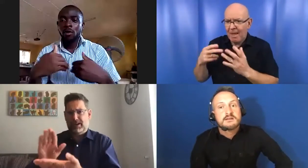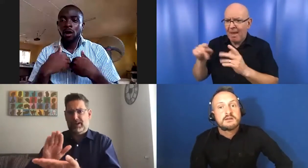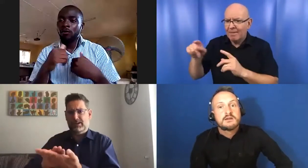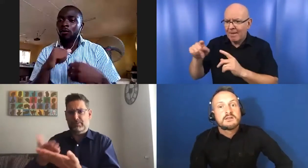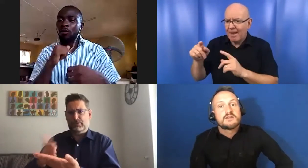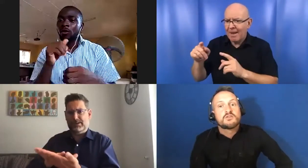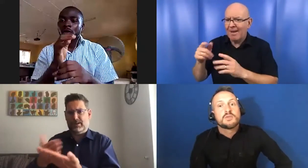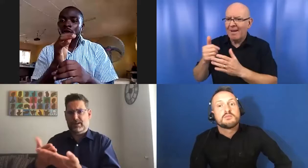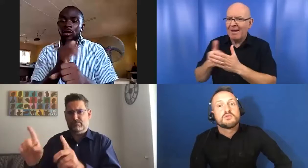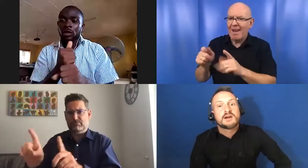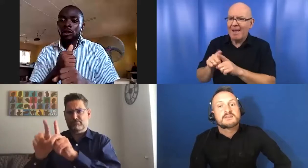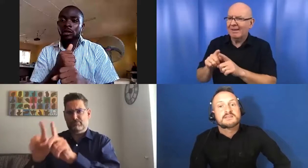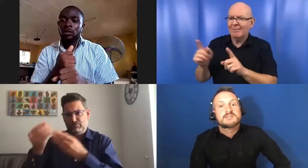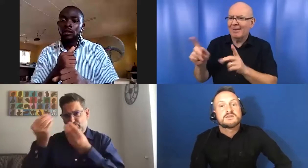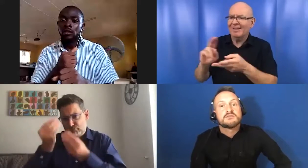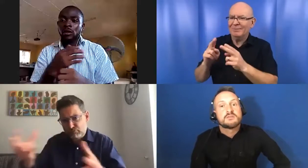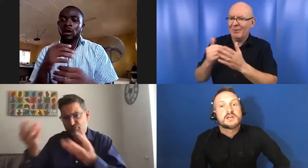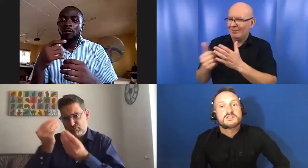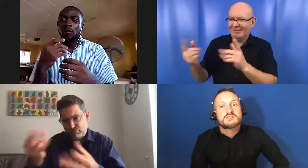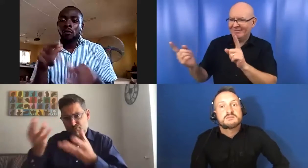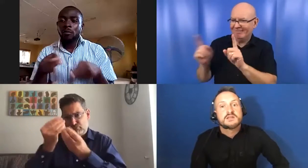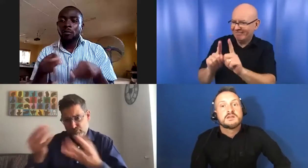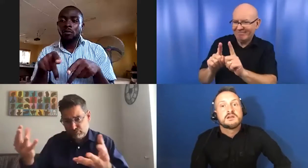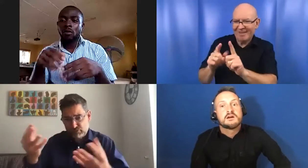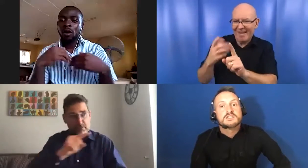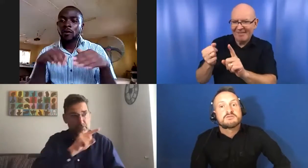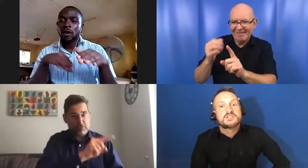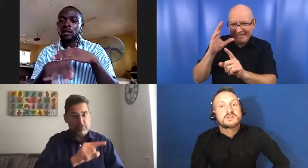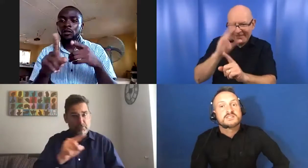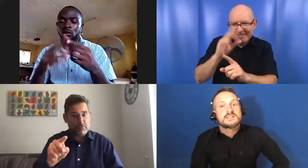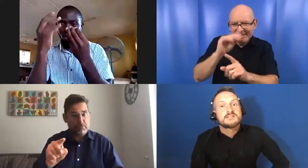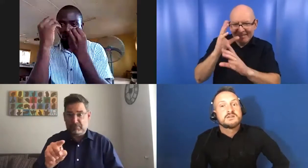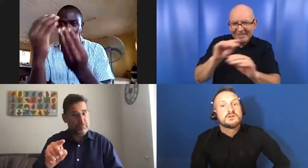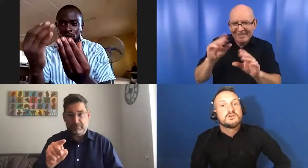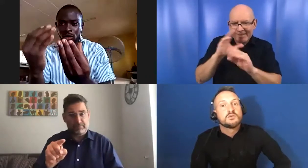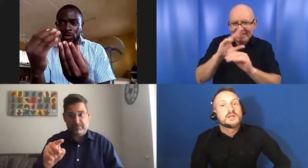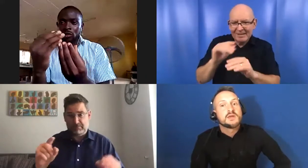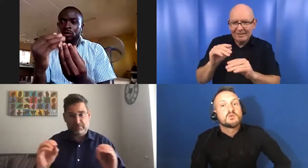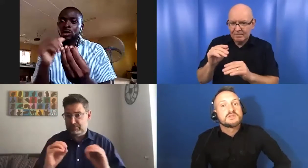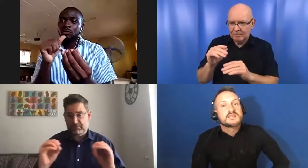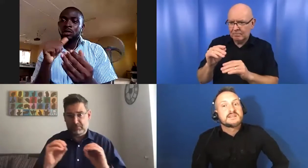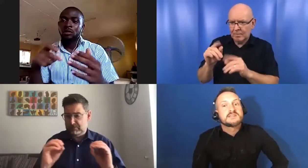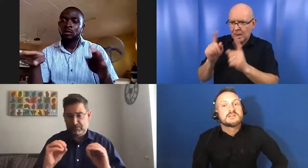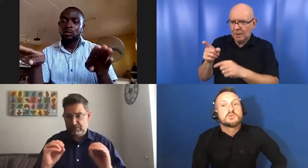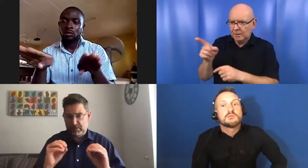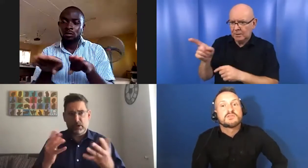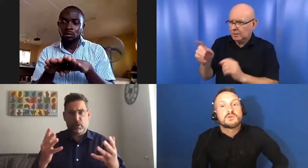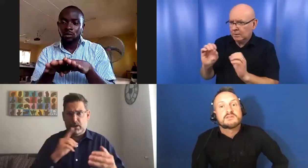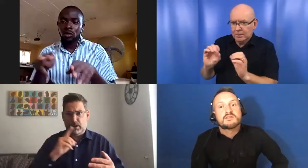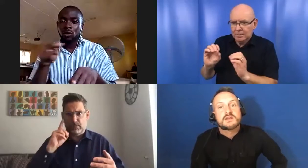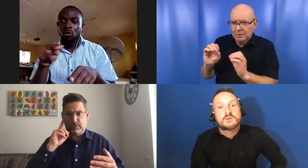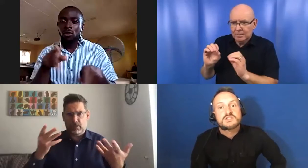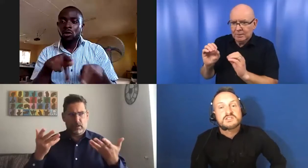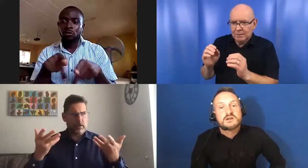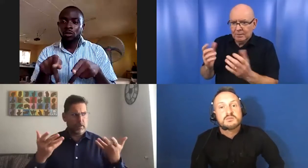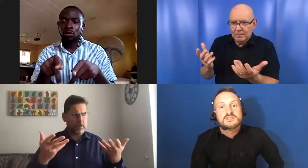distancing. Therefore, people's access to information has been largely restricted. Normally, people would attend certain appointments with